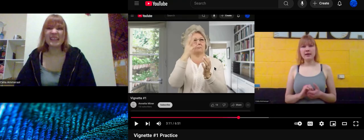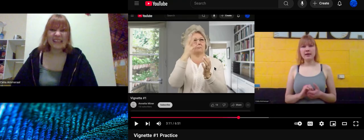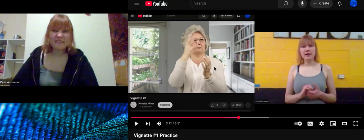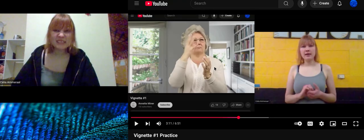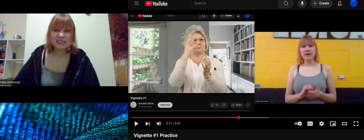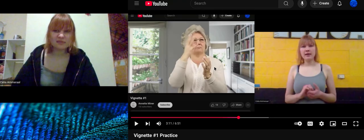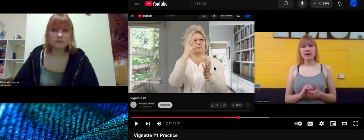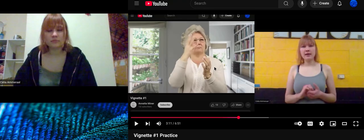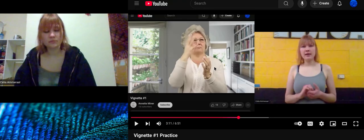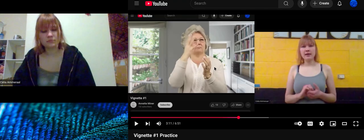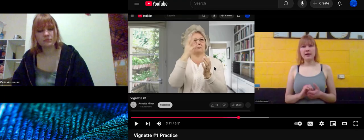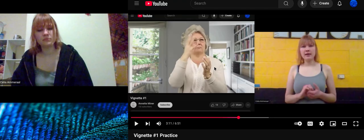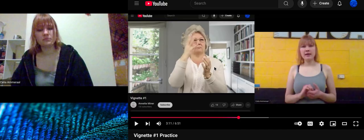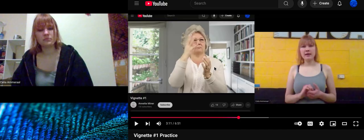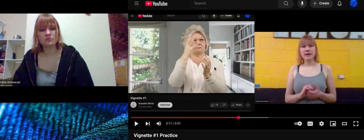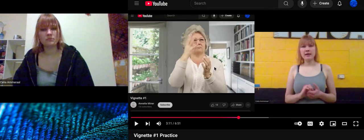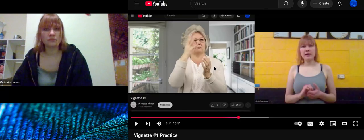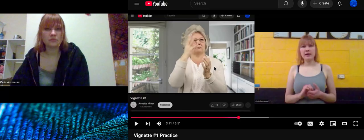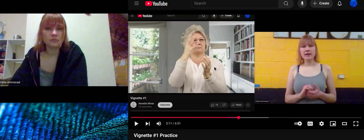I think that fits.